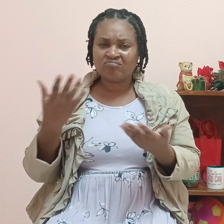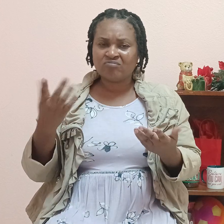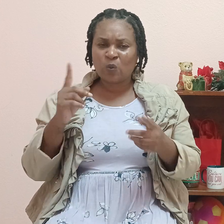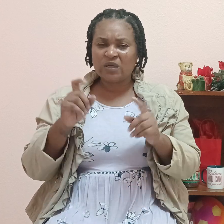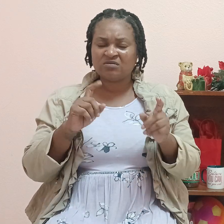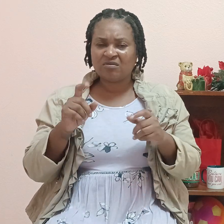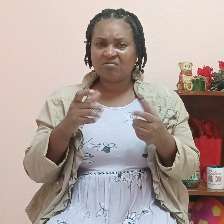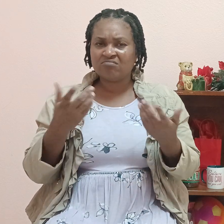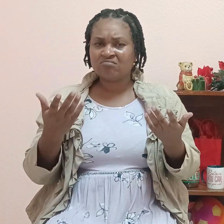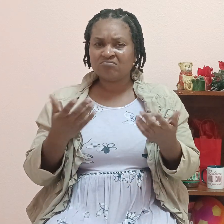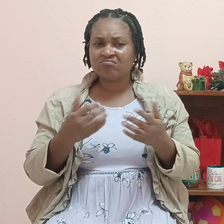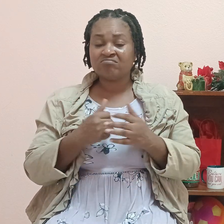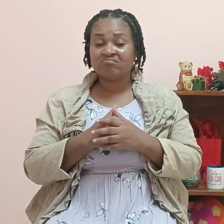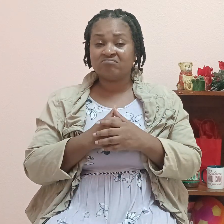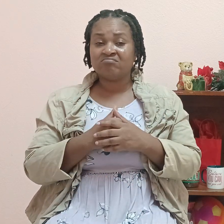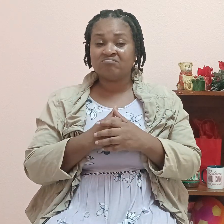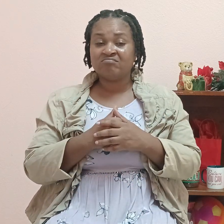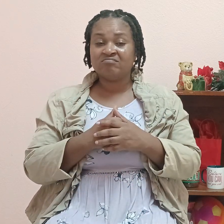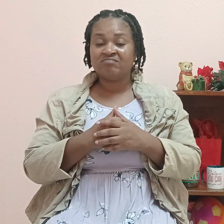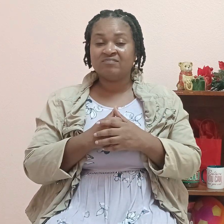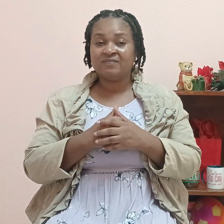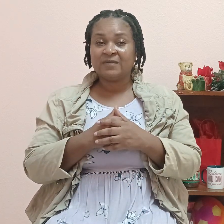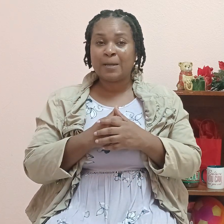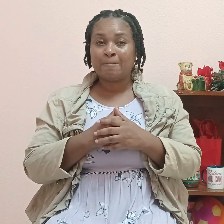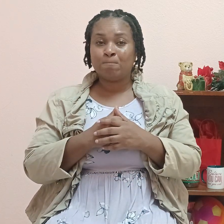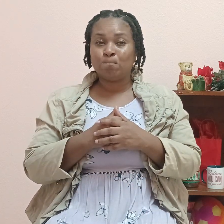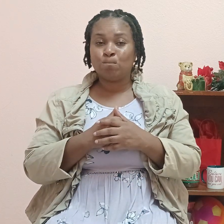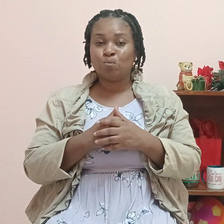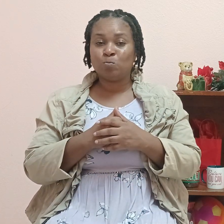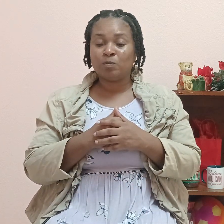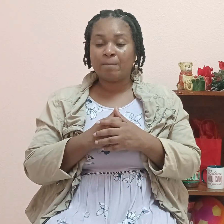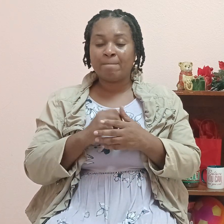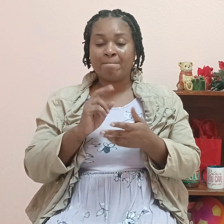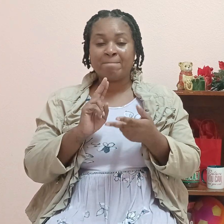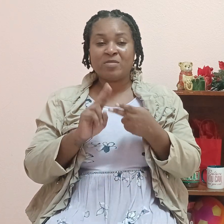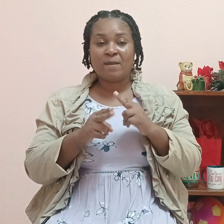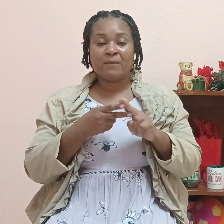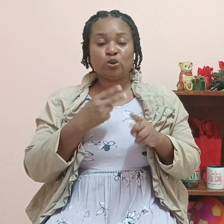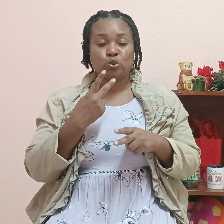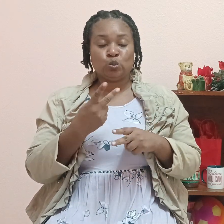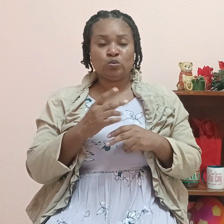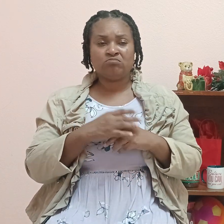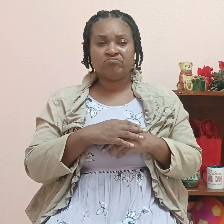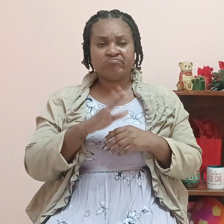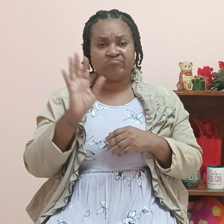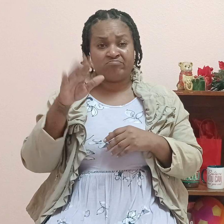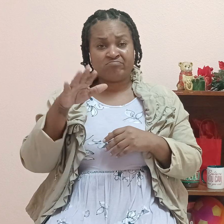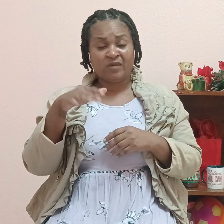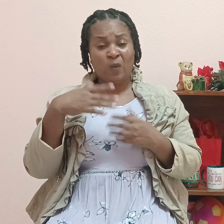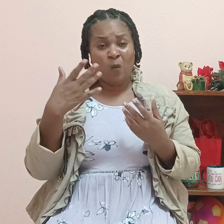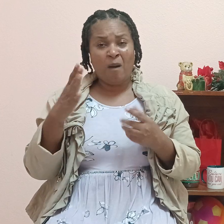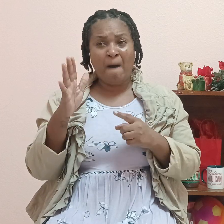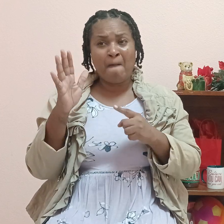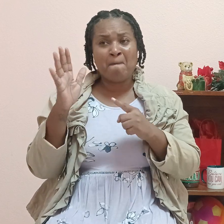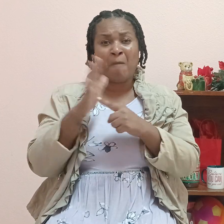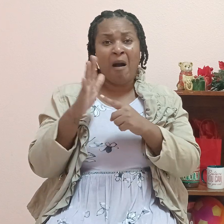Question 2. What is the popular Jamaican drink served during